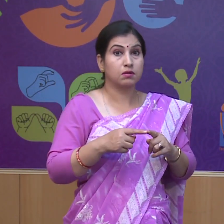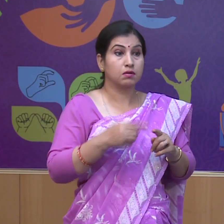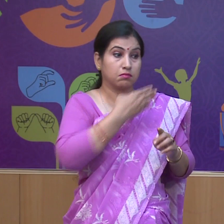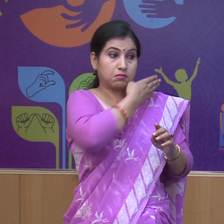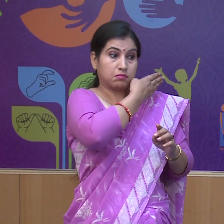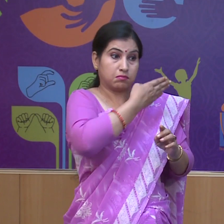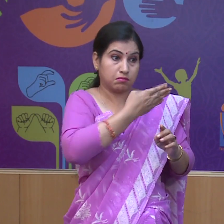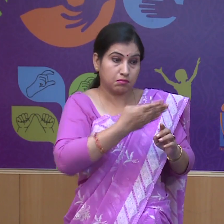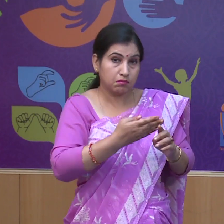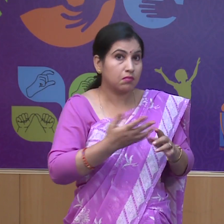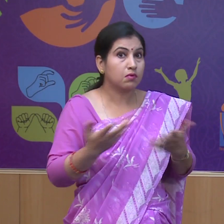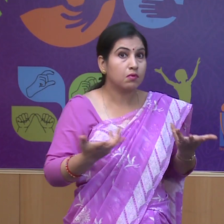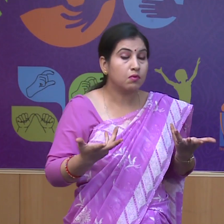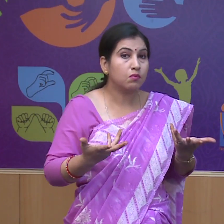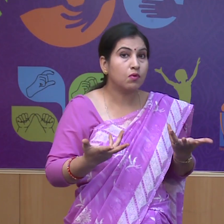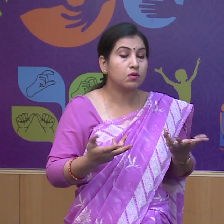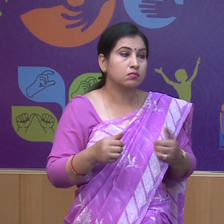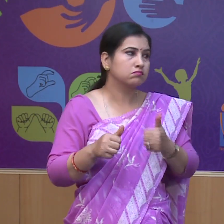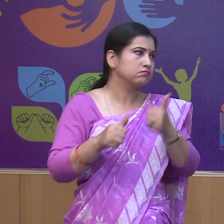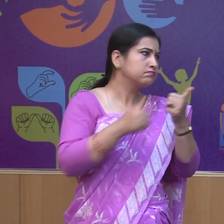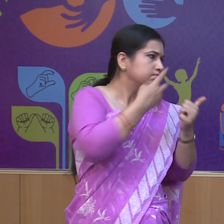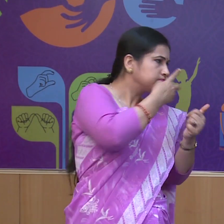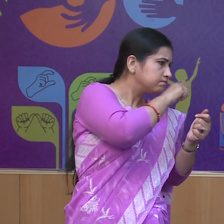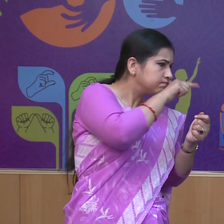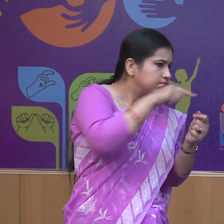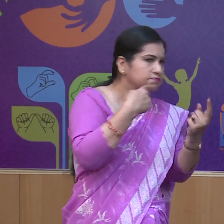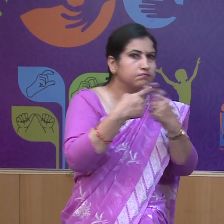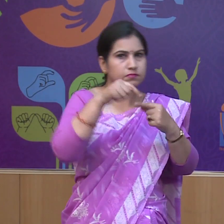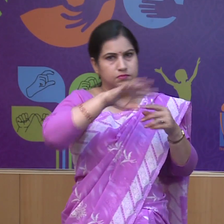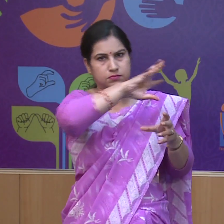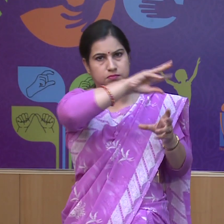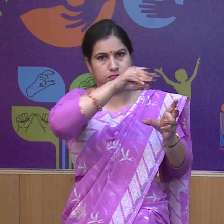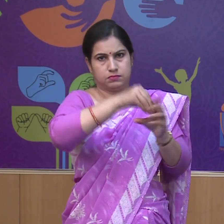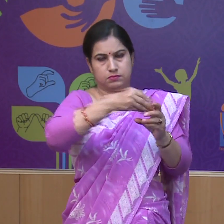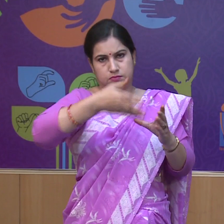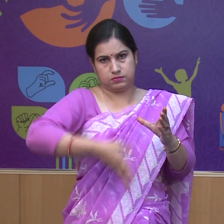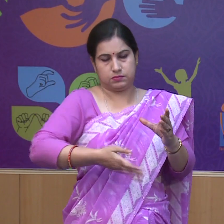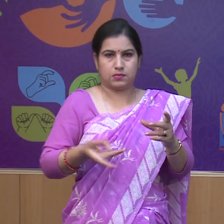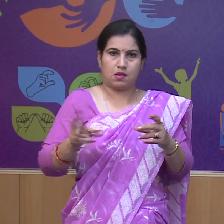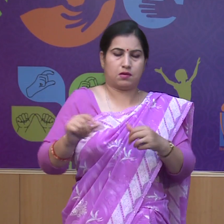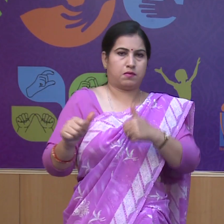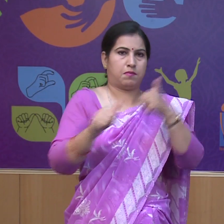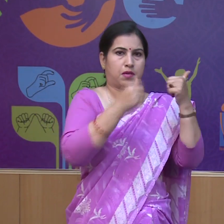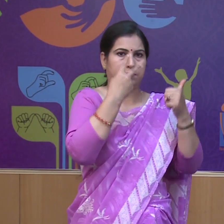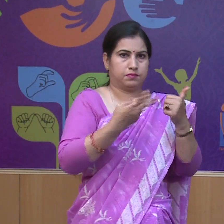saying goodbye, let us summarize what we have learned so far.